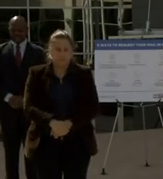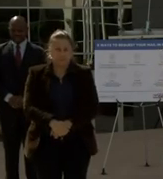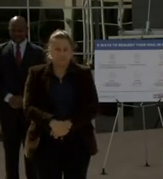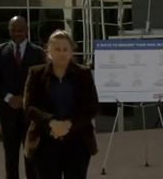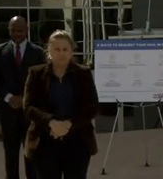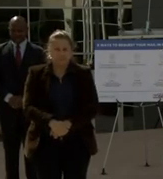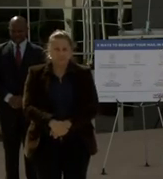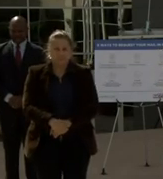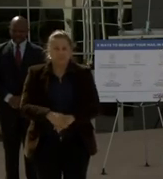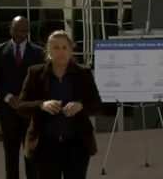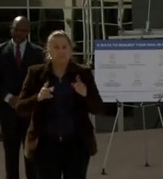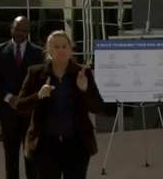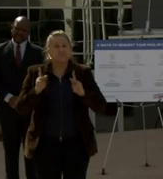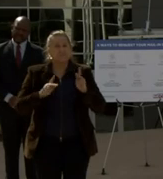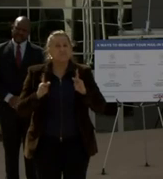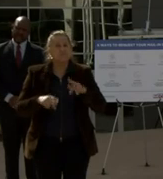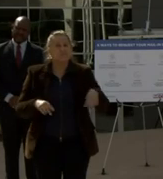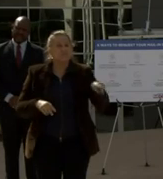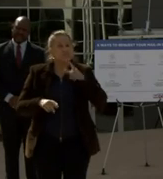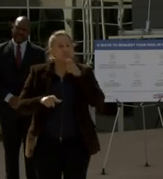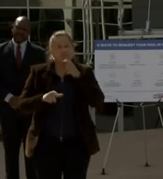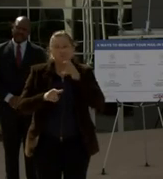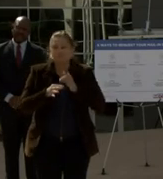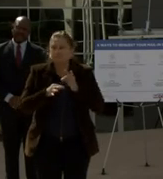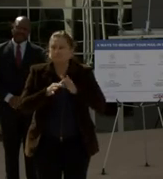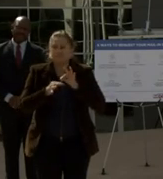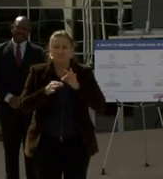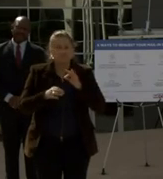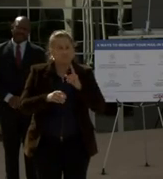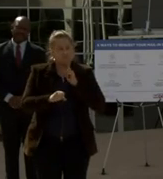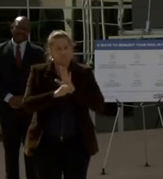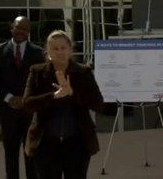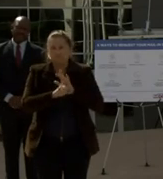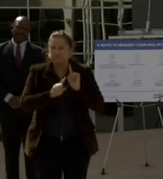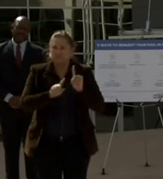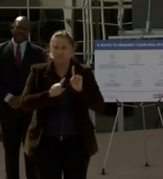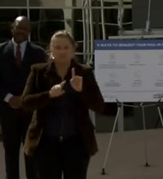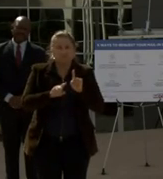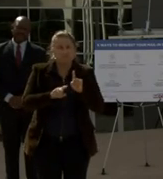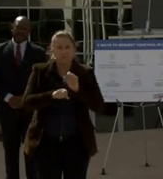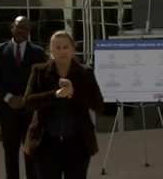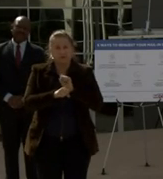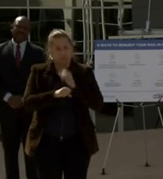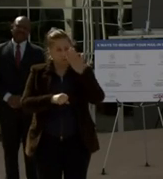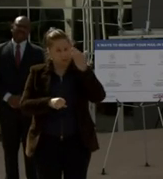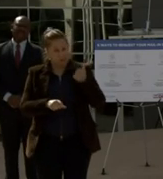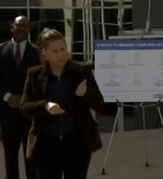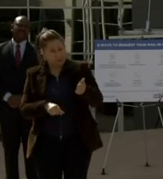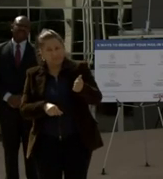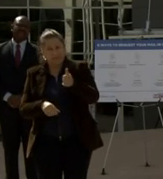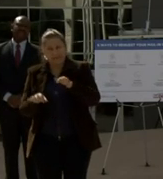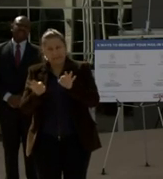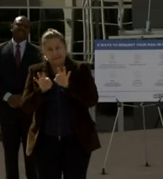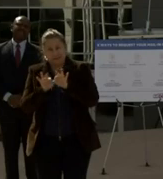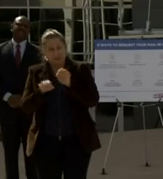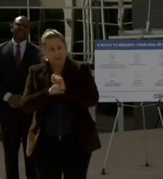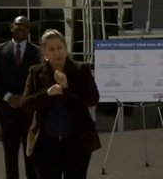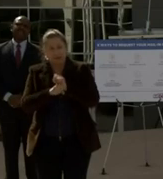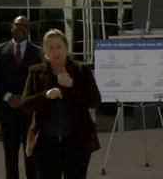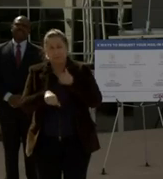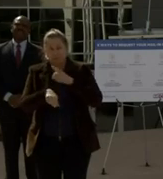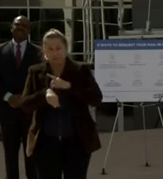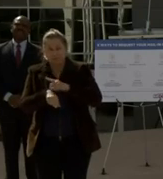are coming to work because they perform essential tasks, and we're sharing that information with them, as well as the many thousands